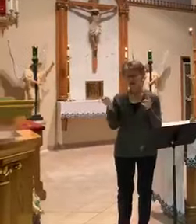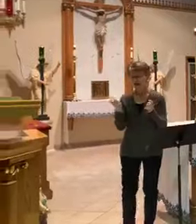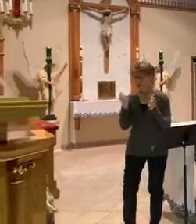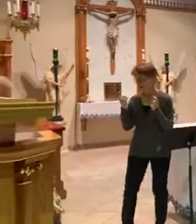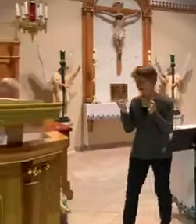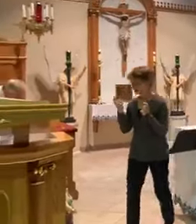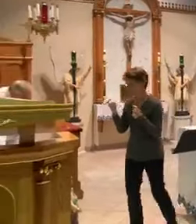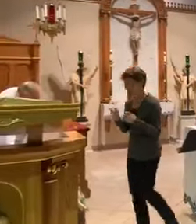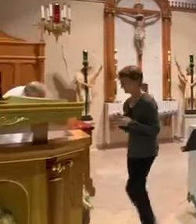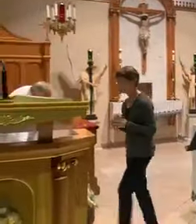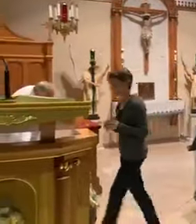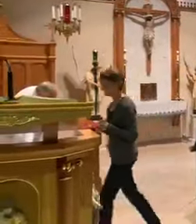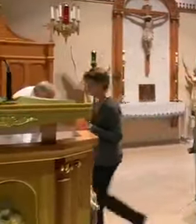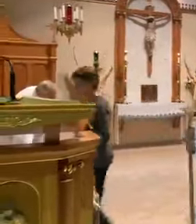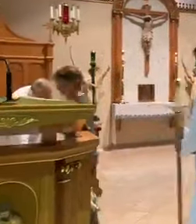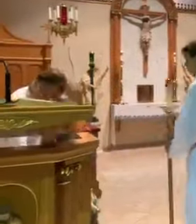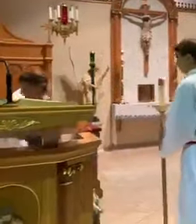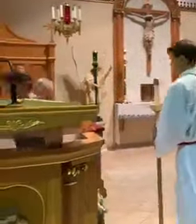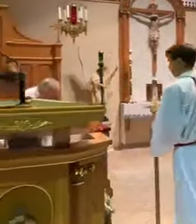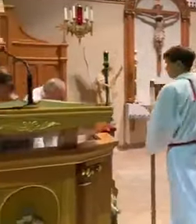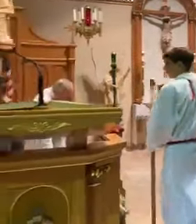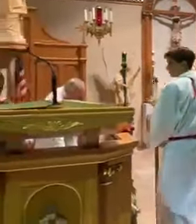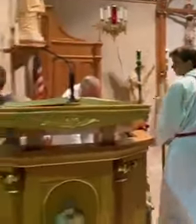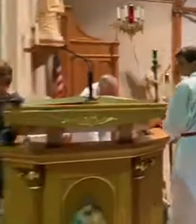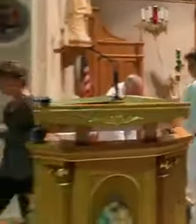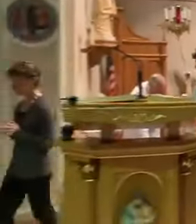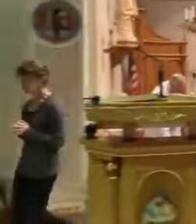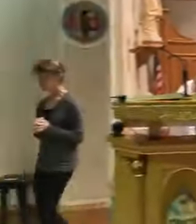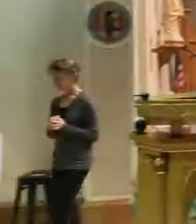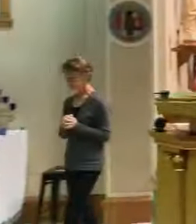Alleluia, alleluia.